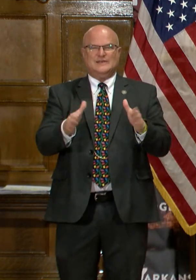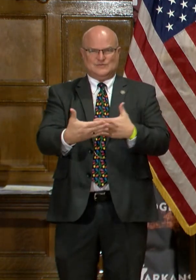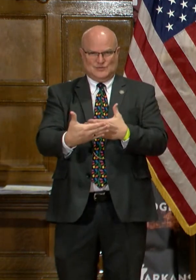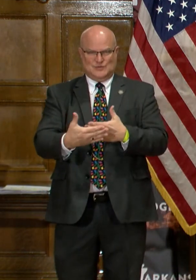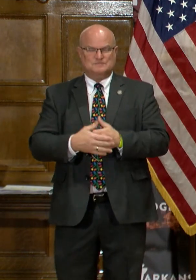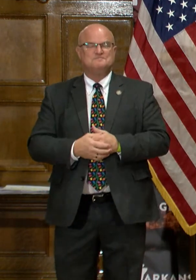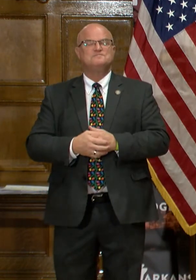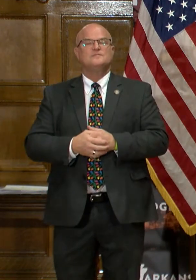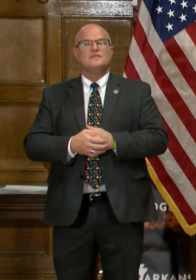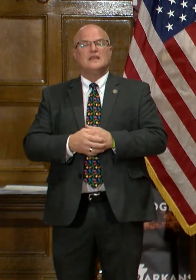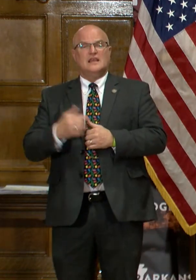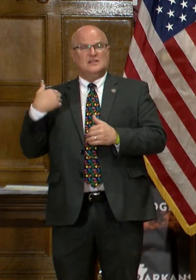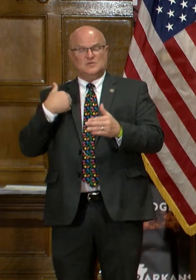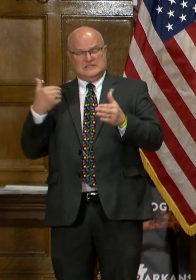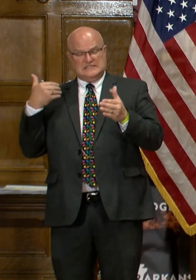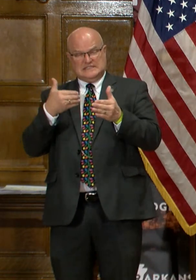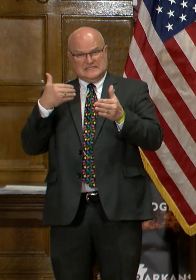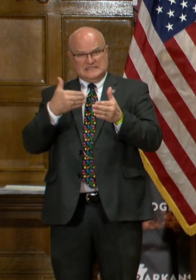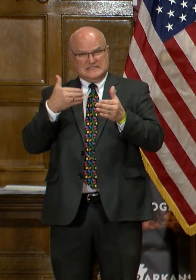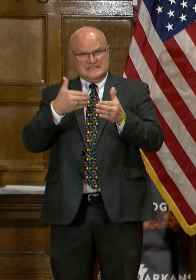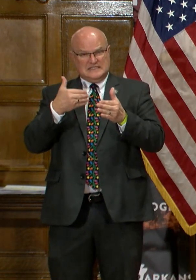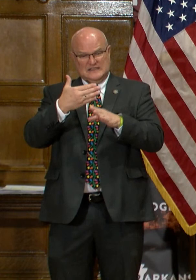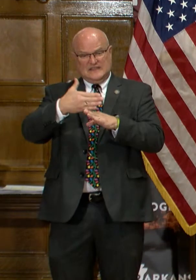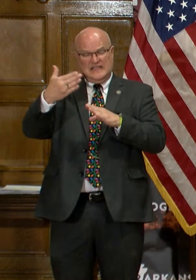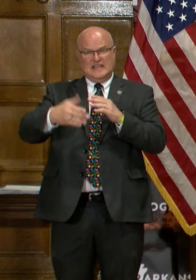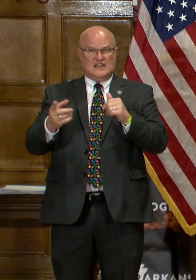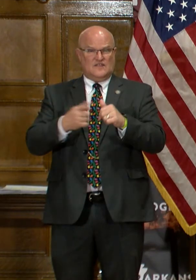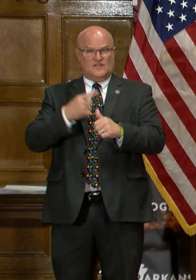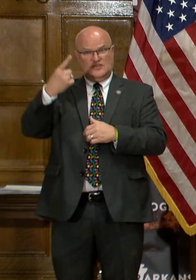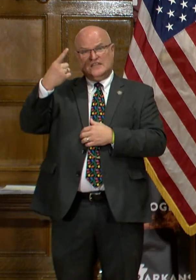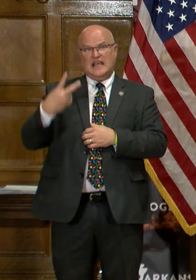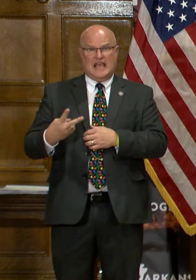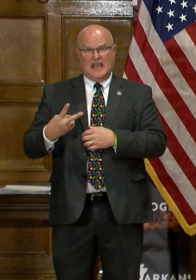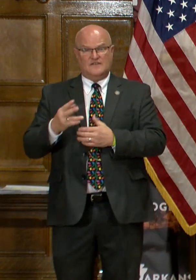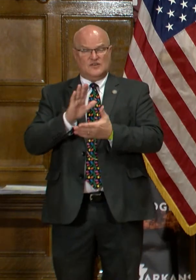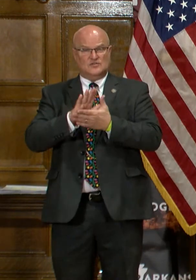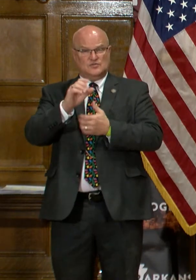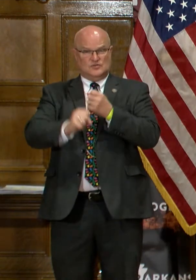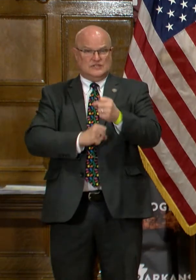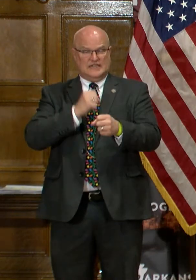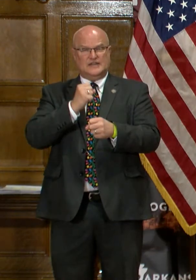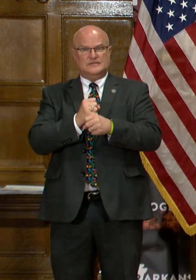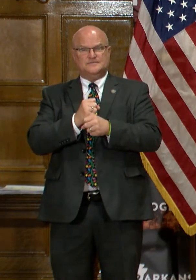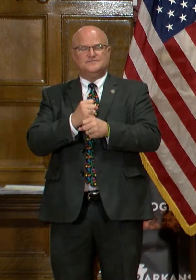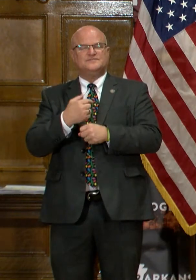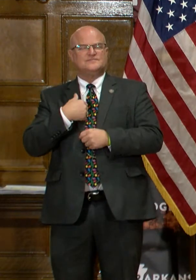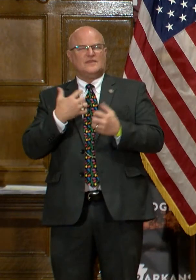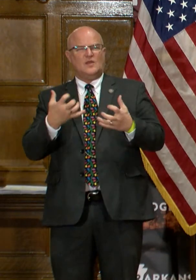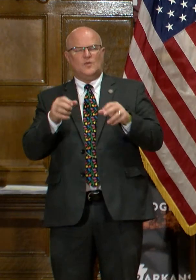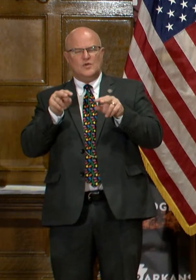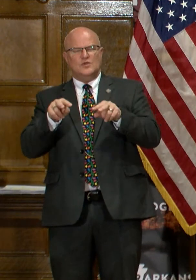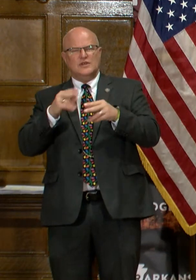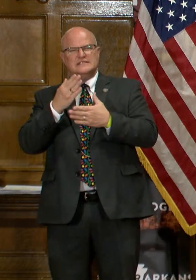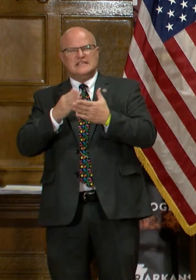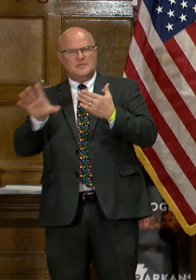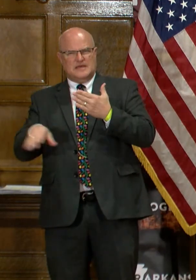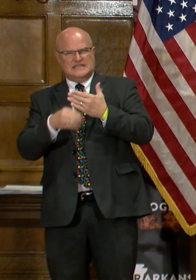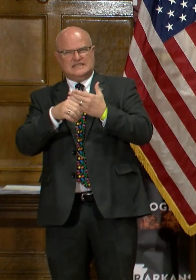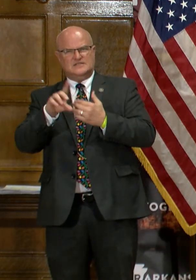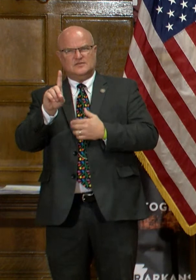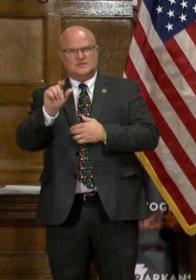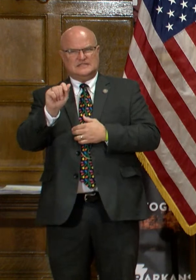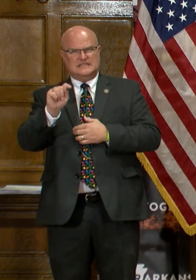As we near the end of the first half of our school year, I wanted to look at some additional